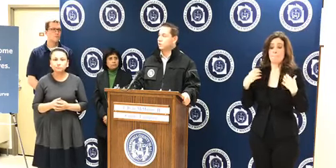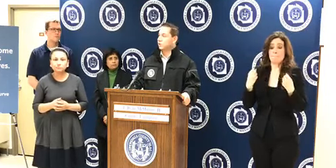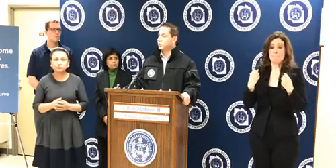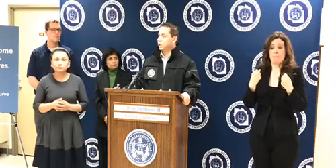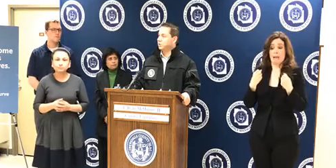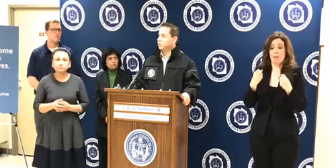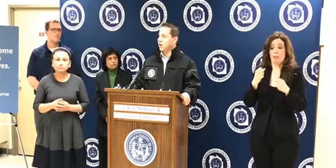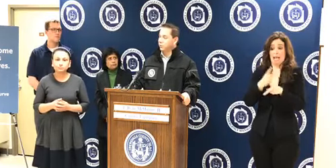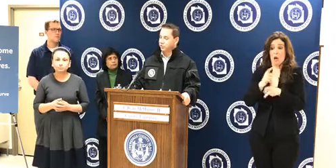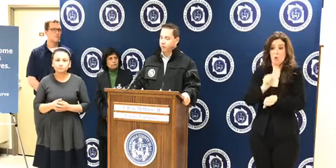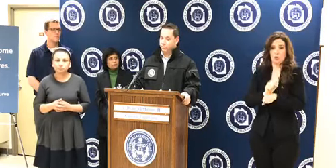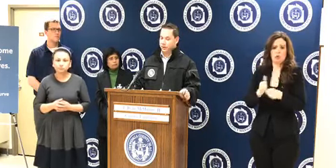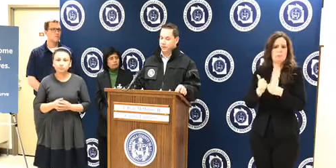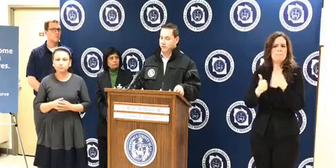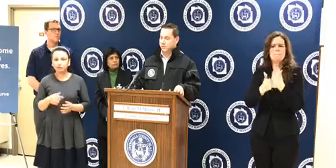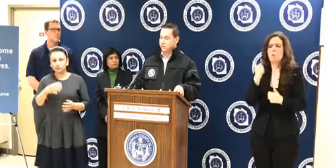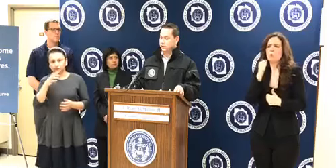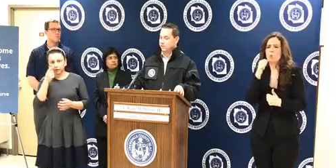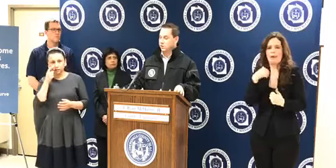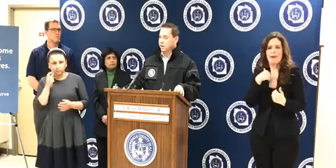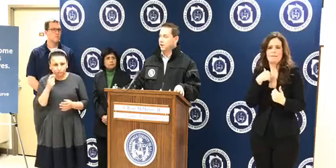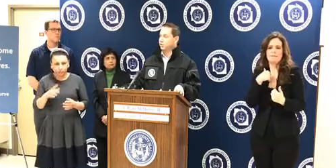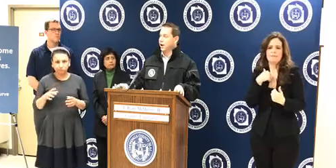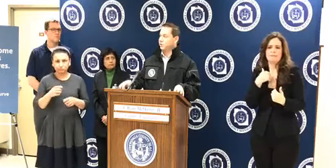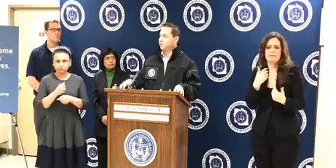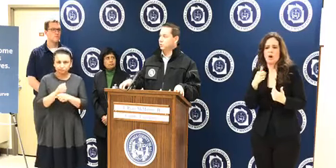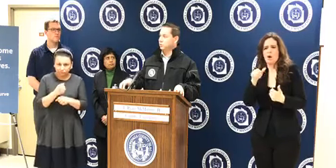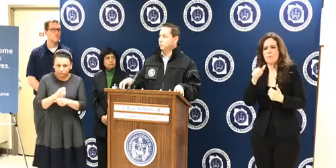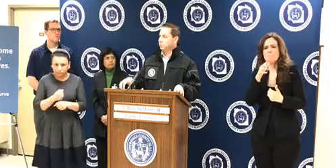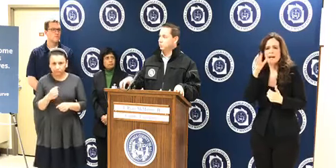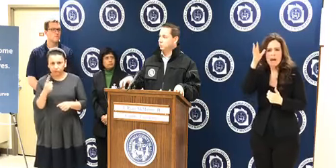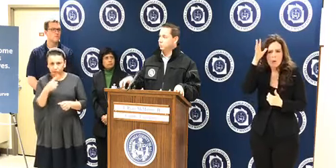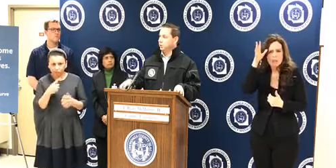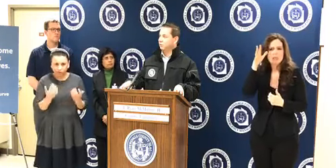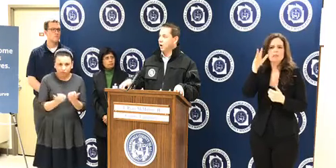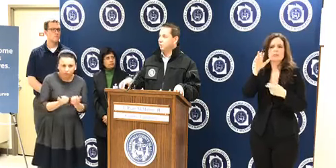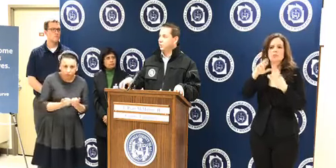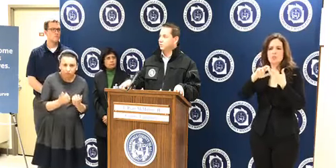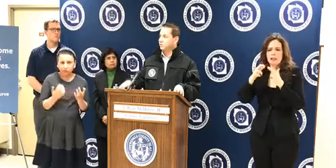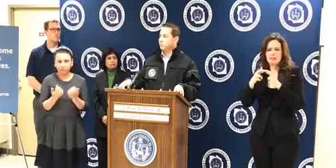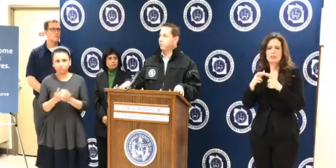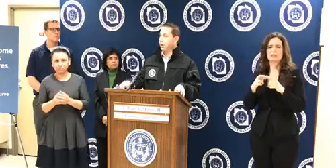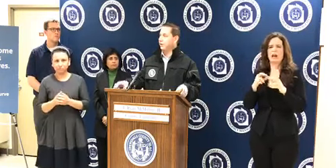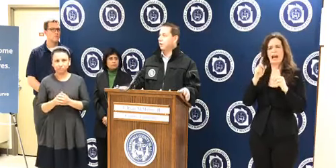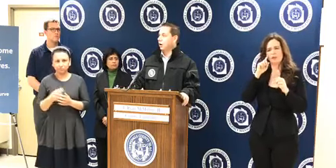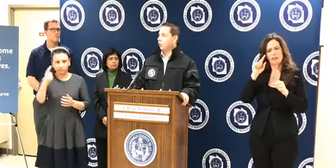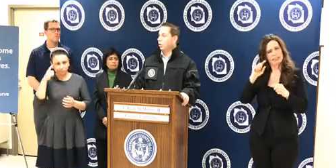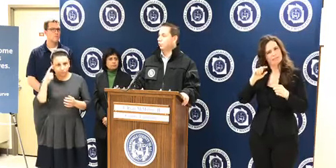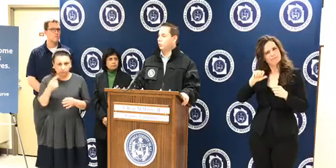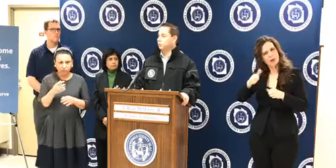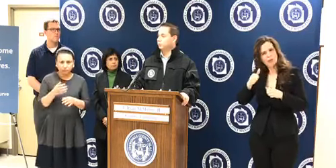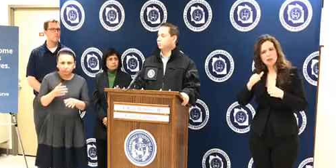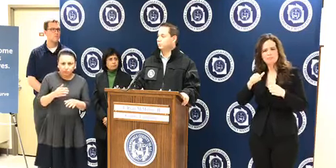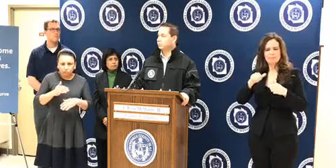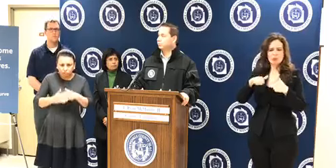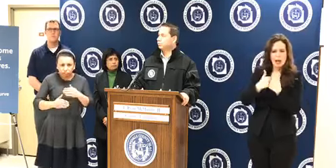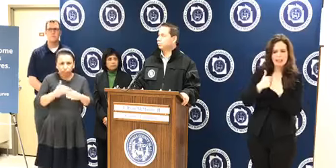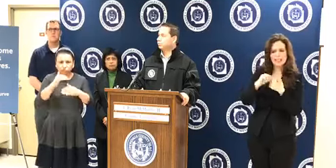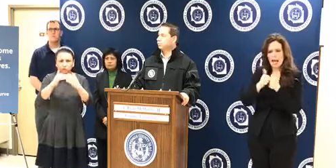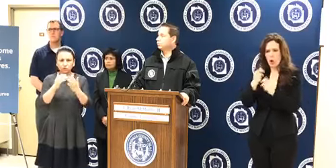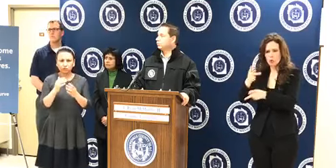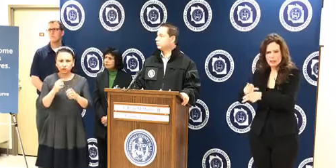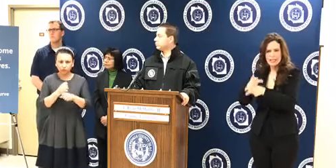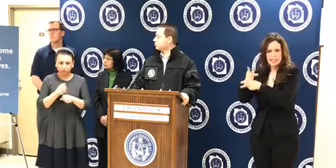So these are challenges that we've been making decisions on trying to beef up and solidify our workforce.